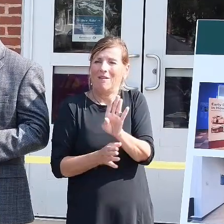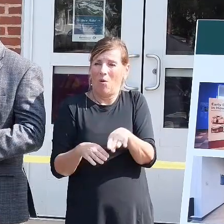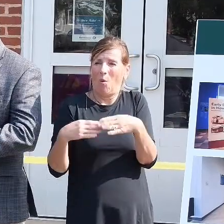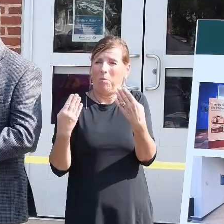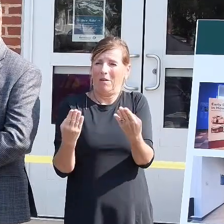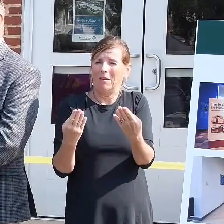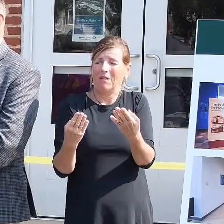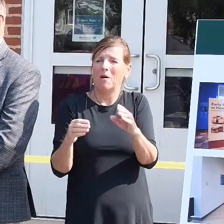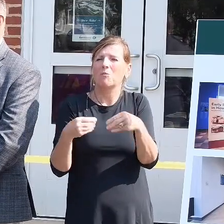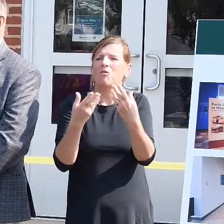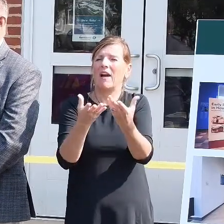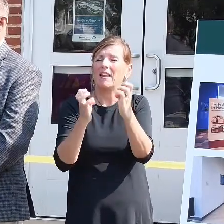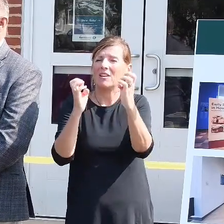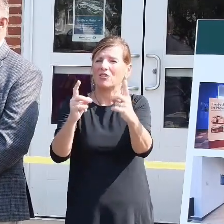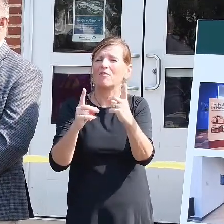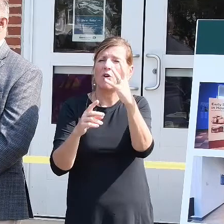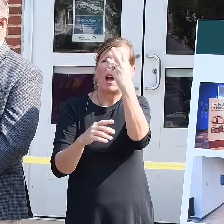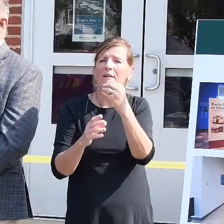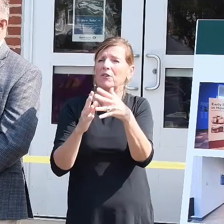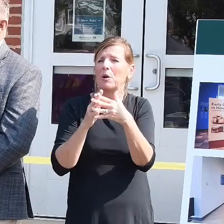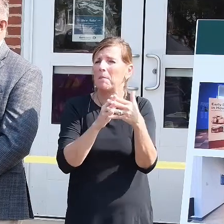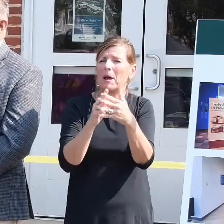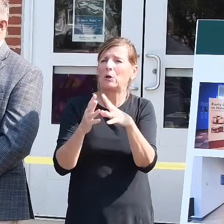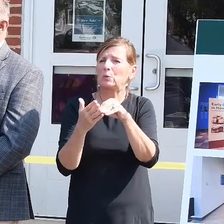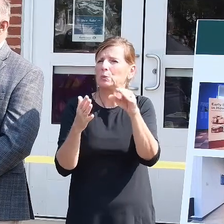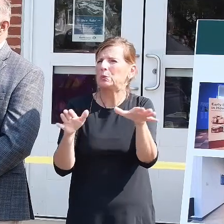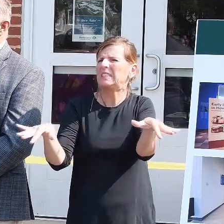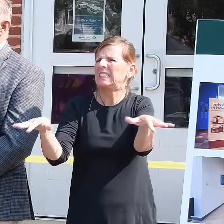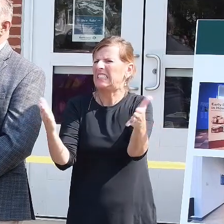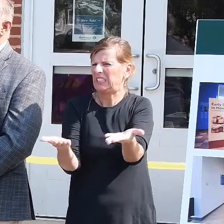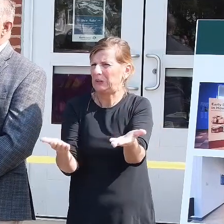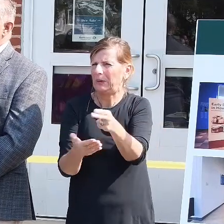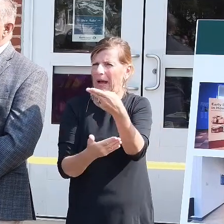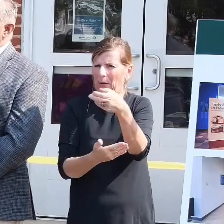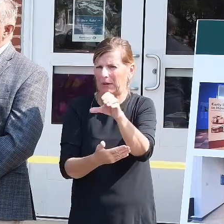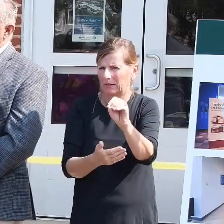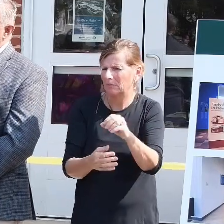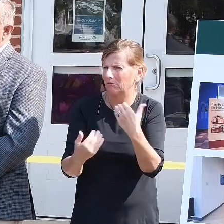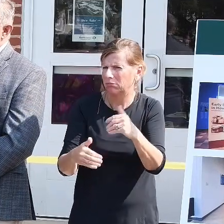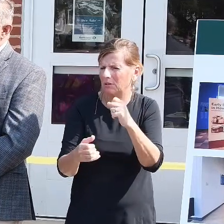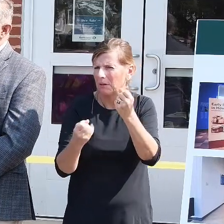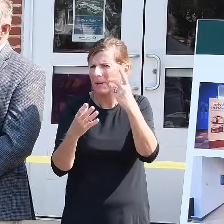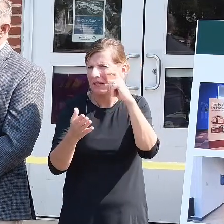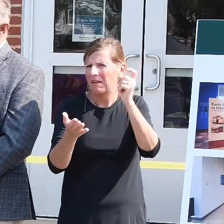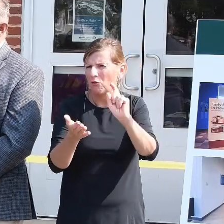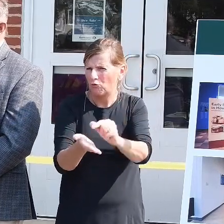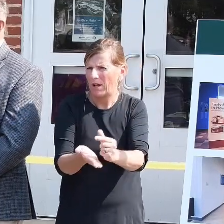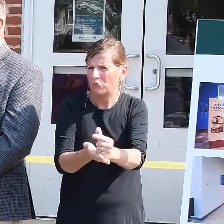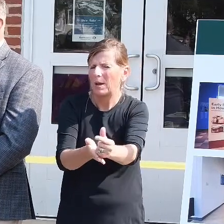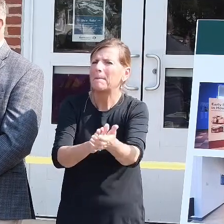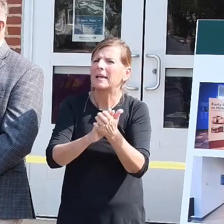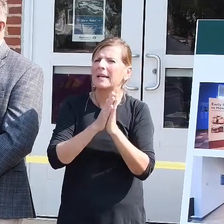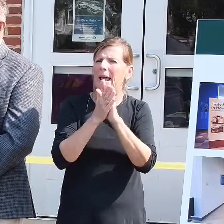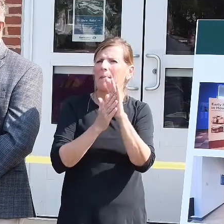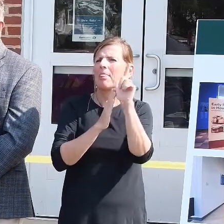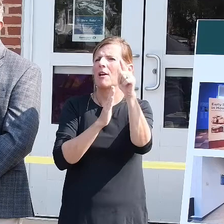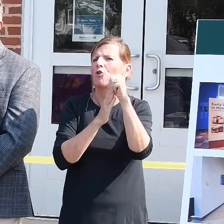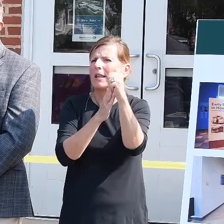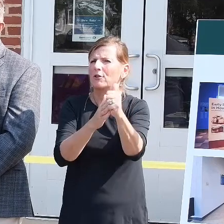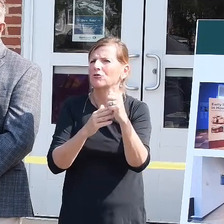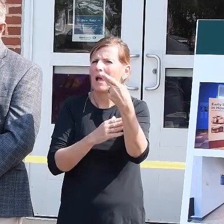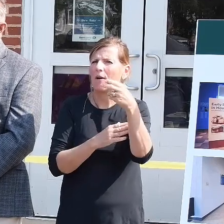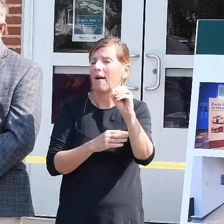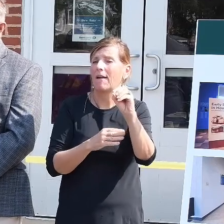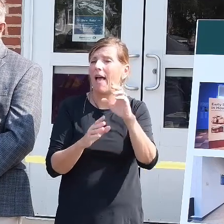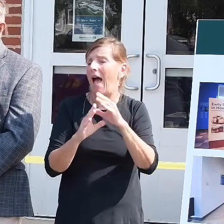an education for African American students in Howard County, producing many notable graduates who became leaders in Howard County and around the